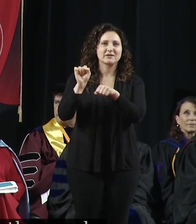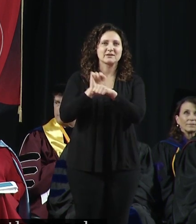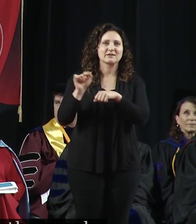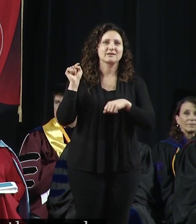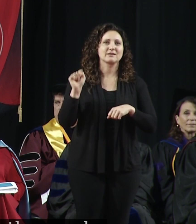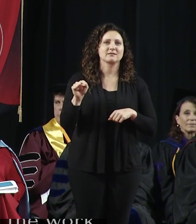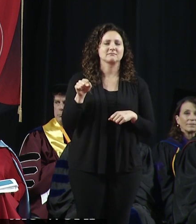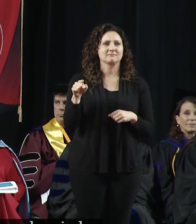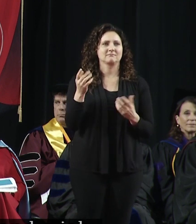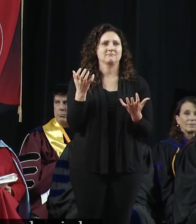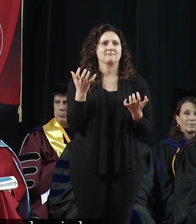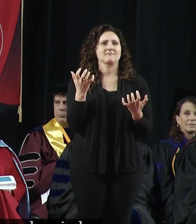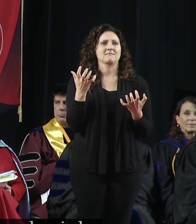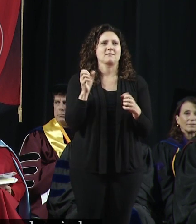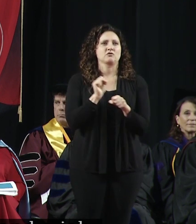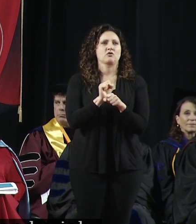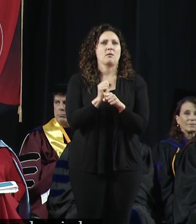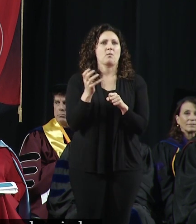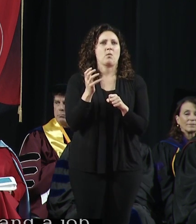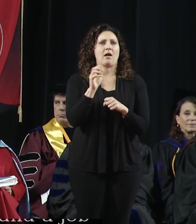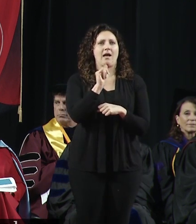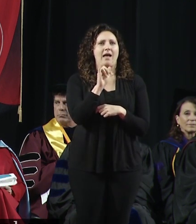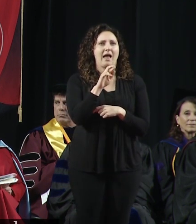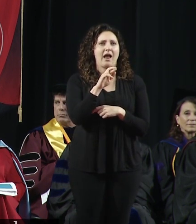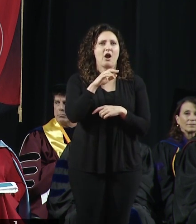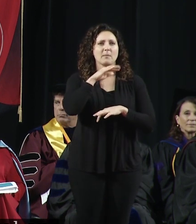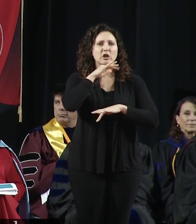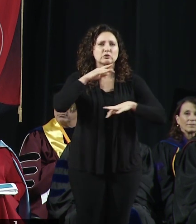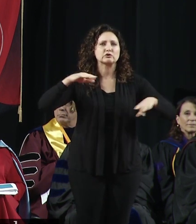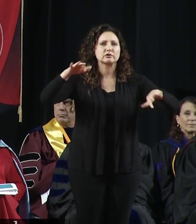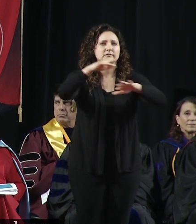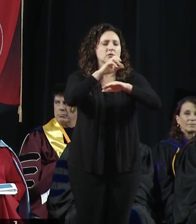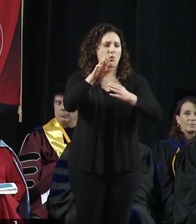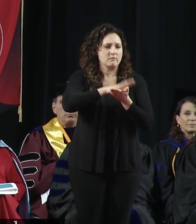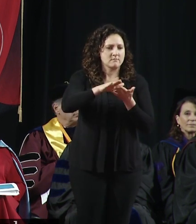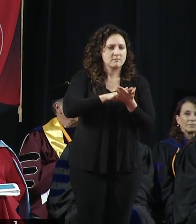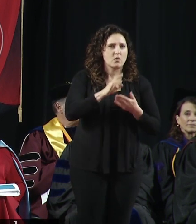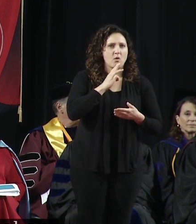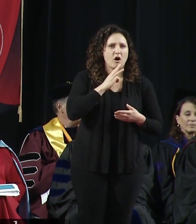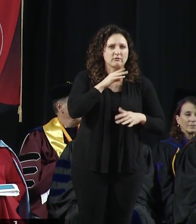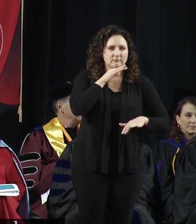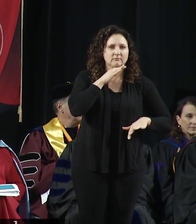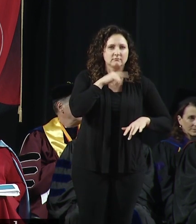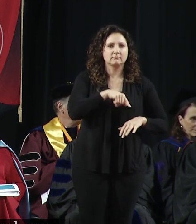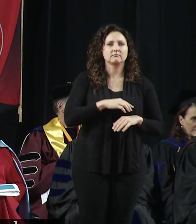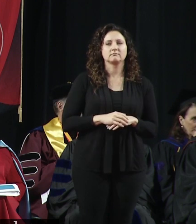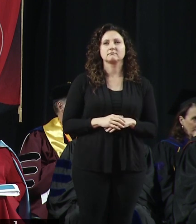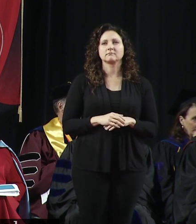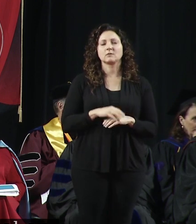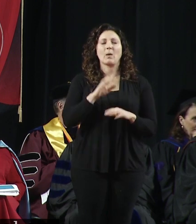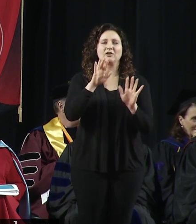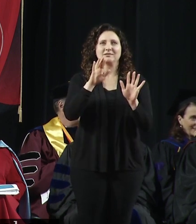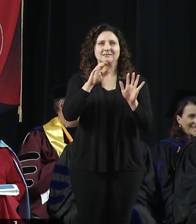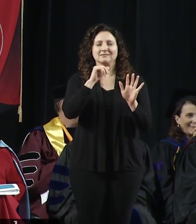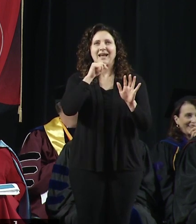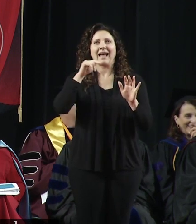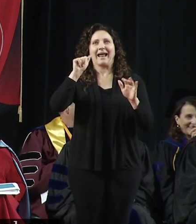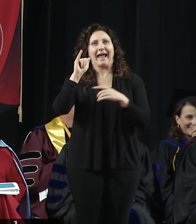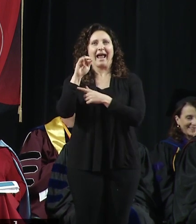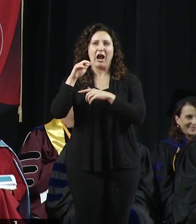hopes to land a job in air pollution or wastewater treatment. Air pollution control, that is.